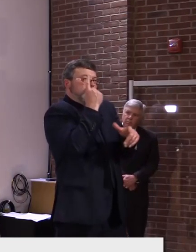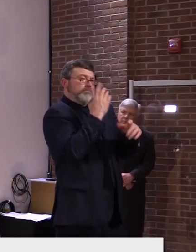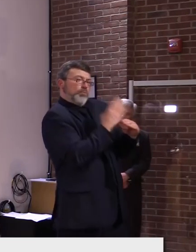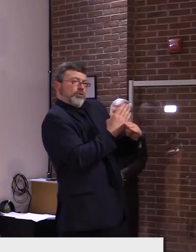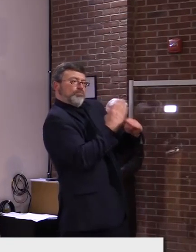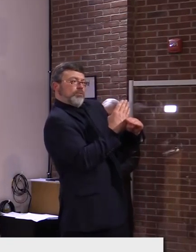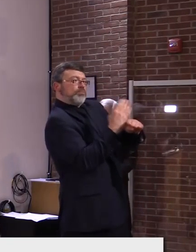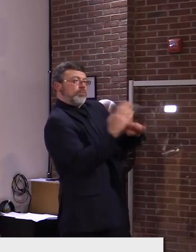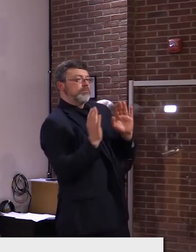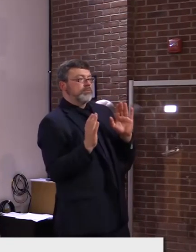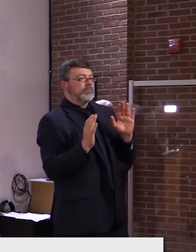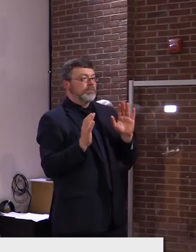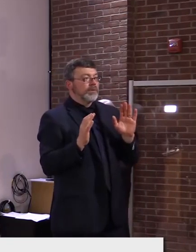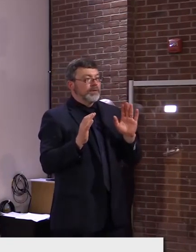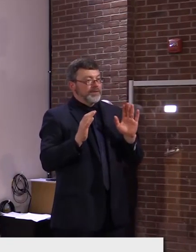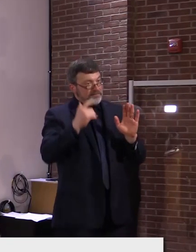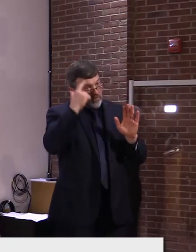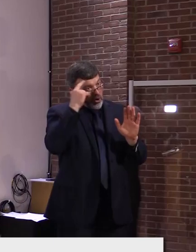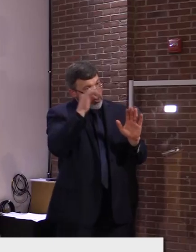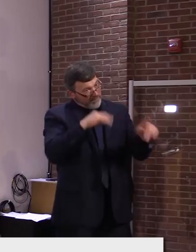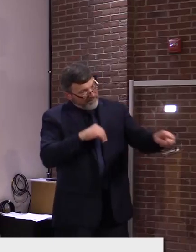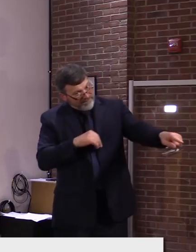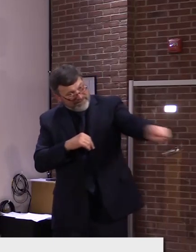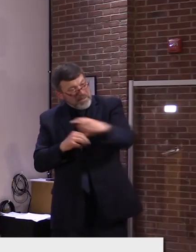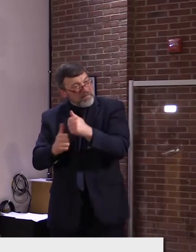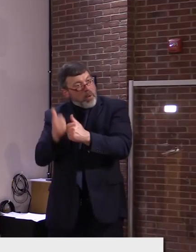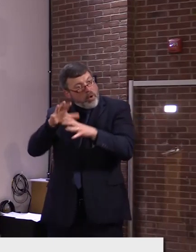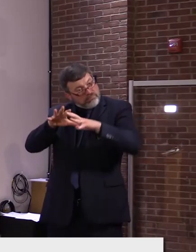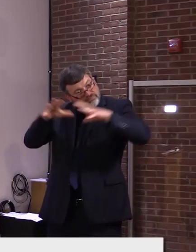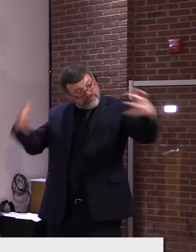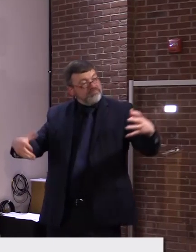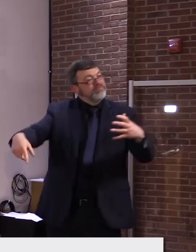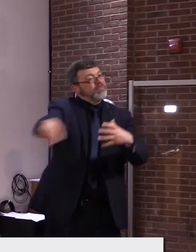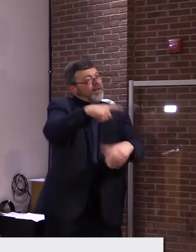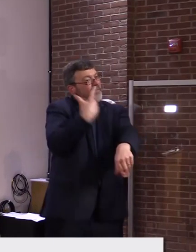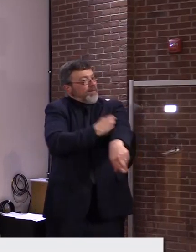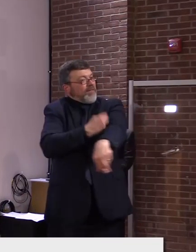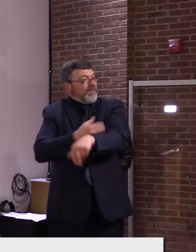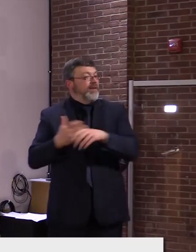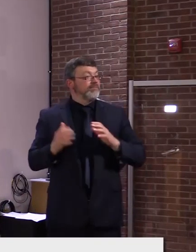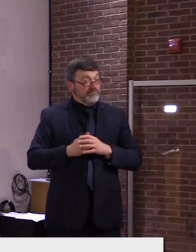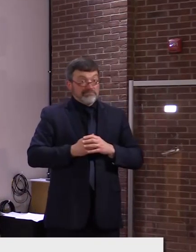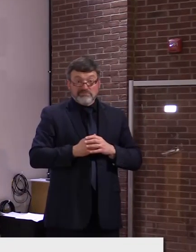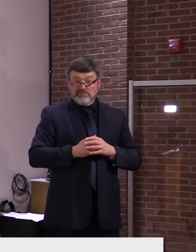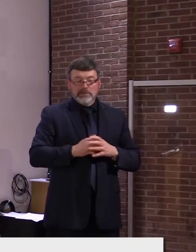in settings where the most vulnerable live. I'll now turn it back to the governor.